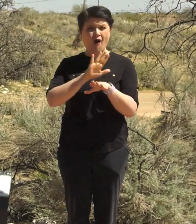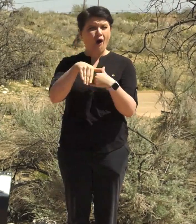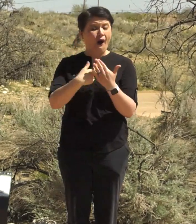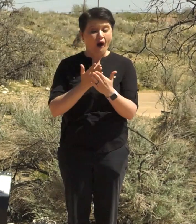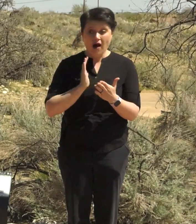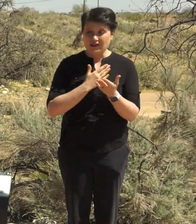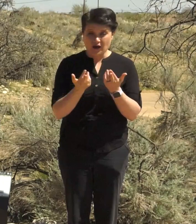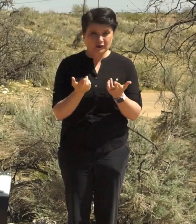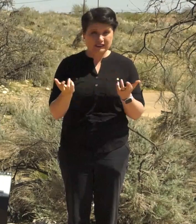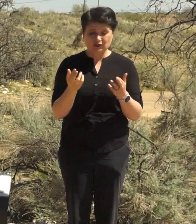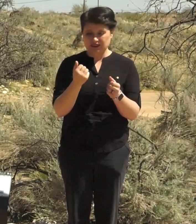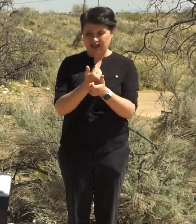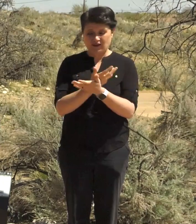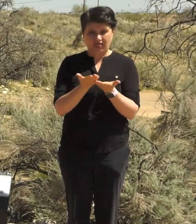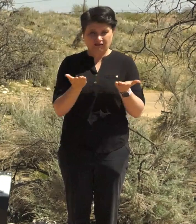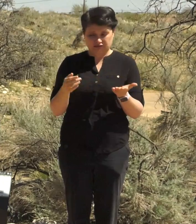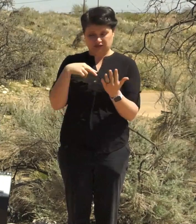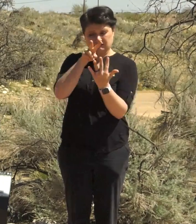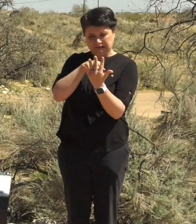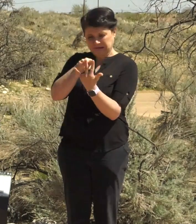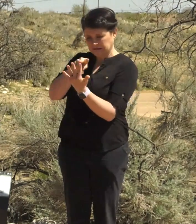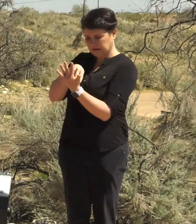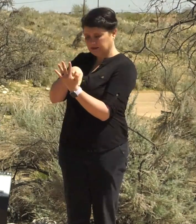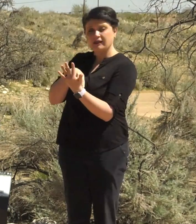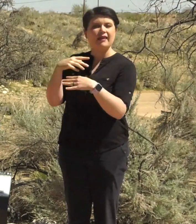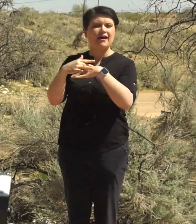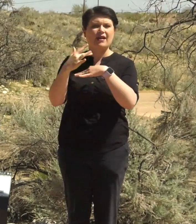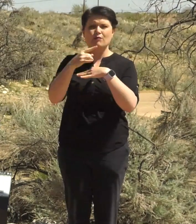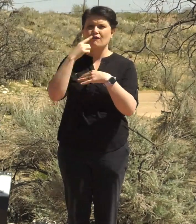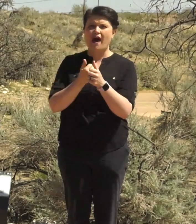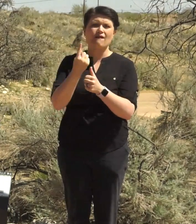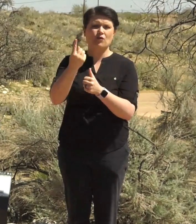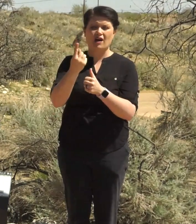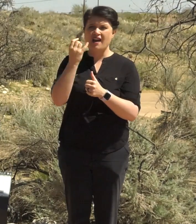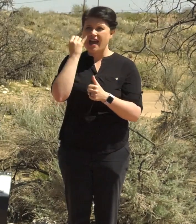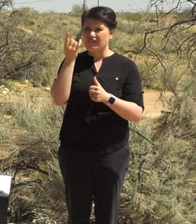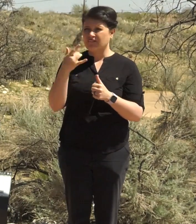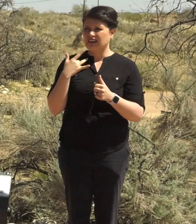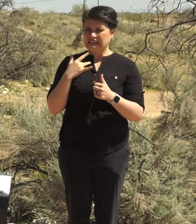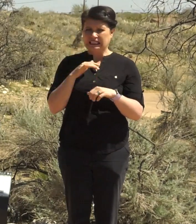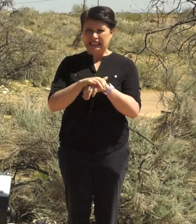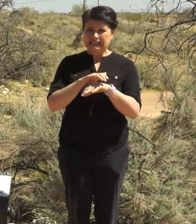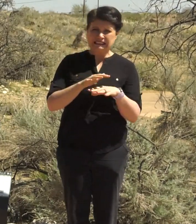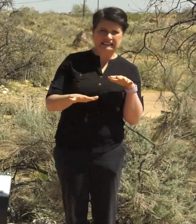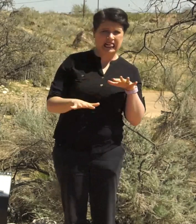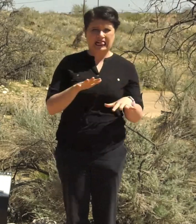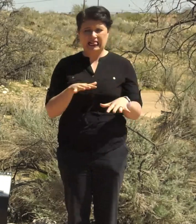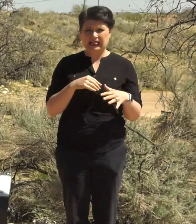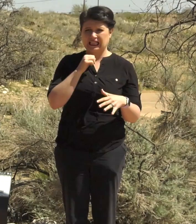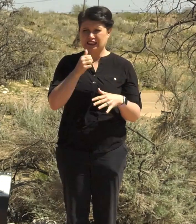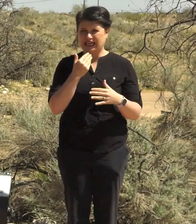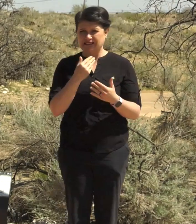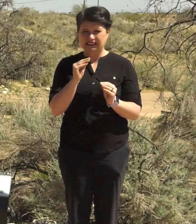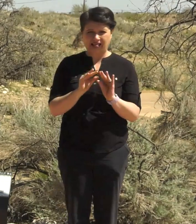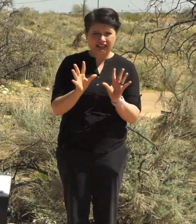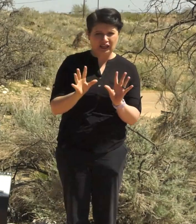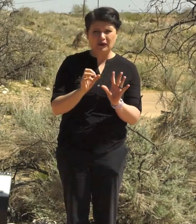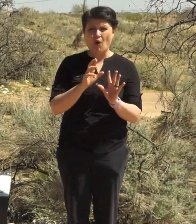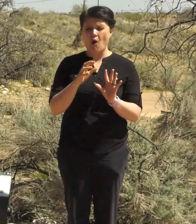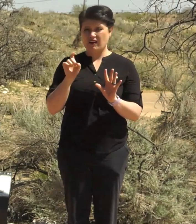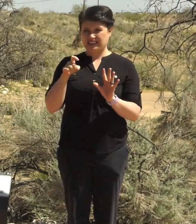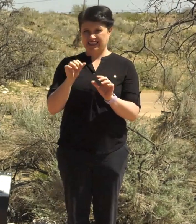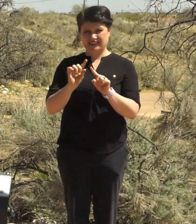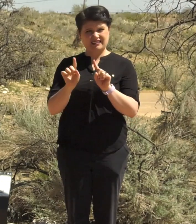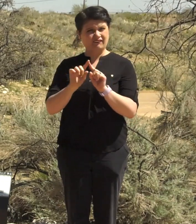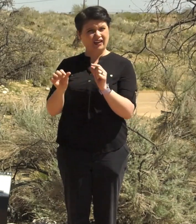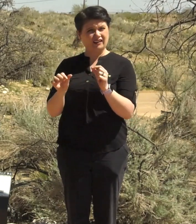resources are always available to those that need it, that are limited English proficient or need those